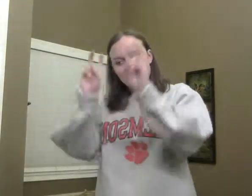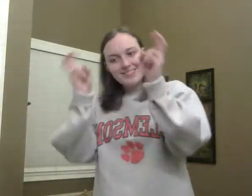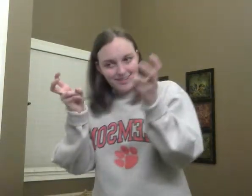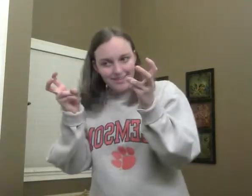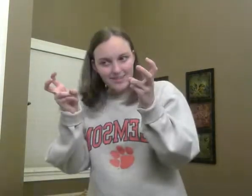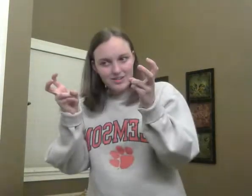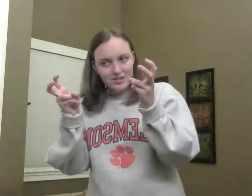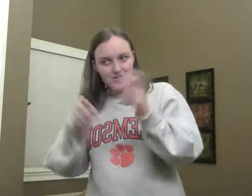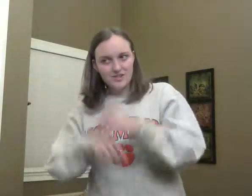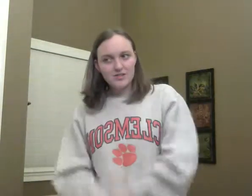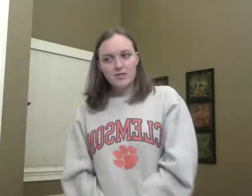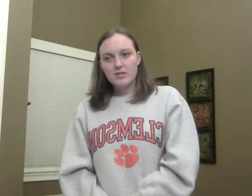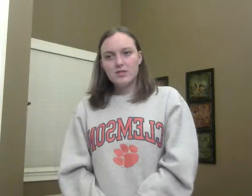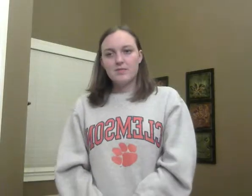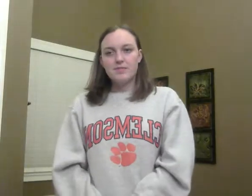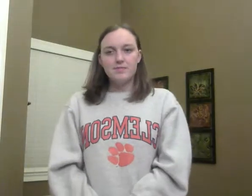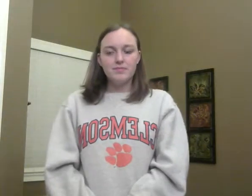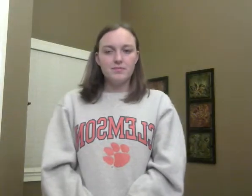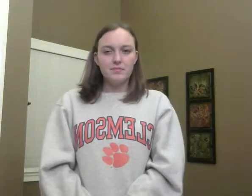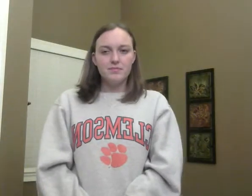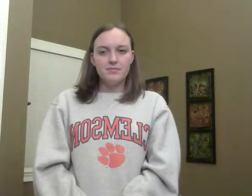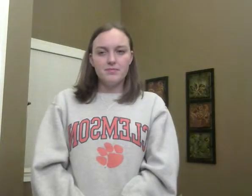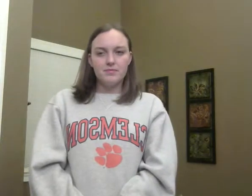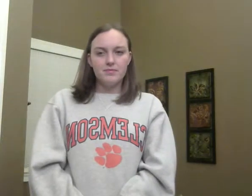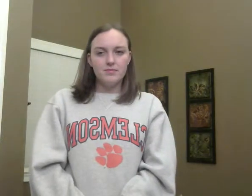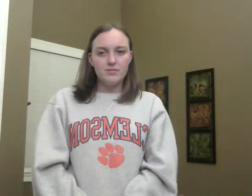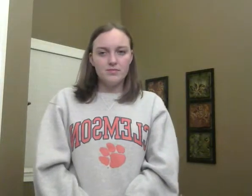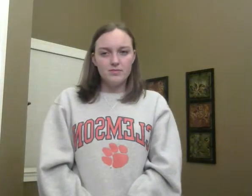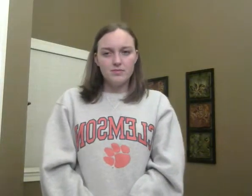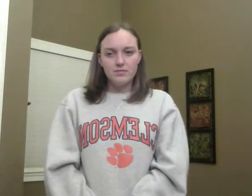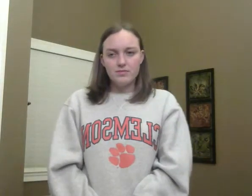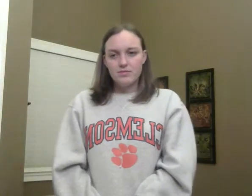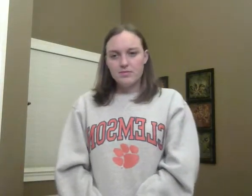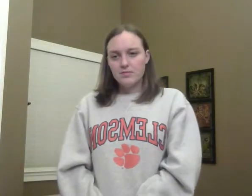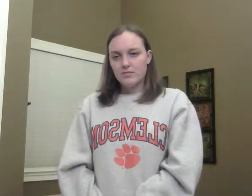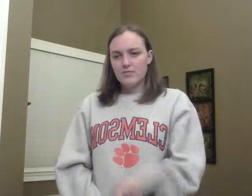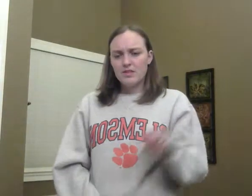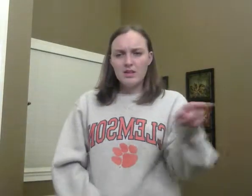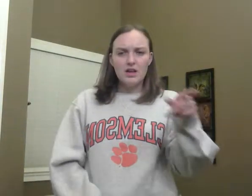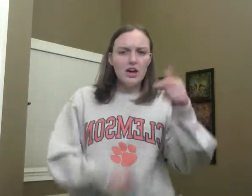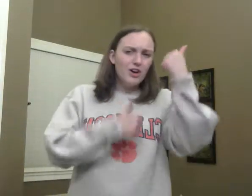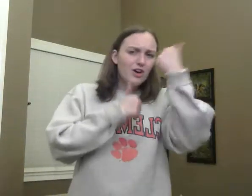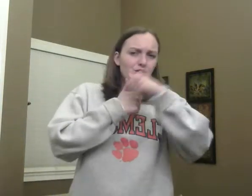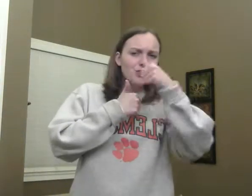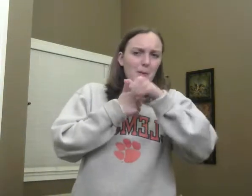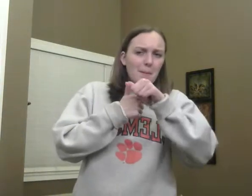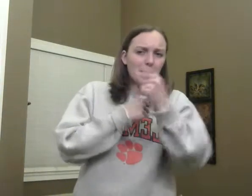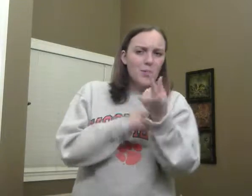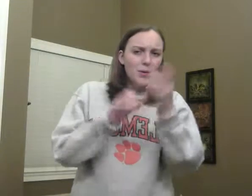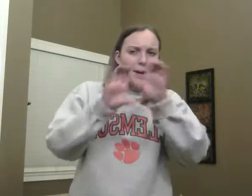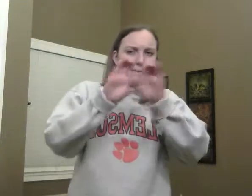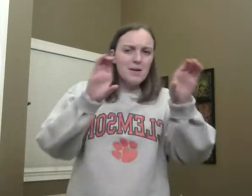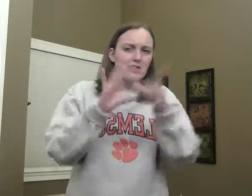water strider on land? No. I remember one of the paragraphs talking about when something pushes